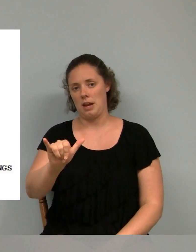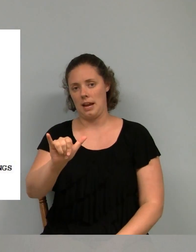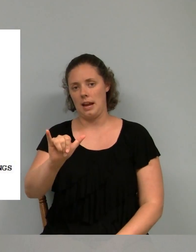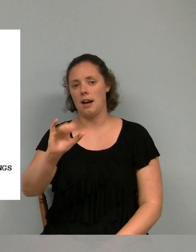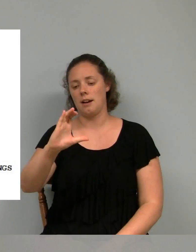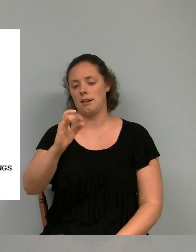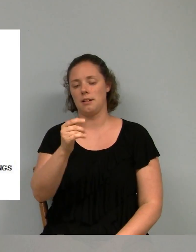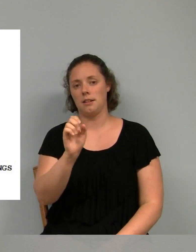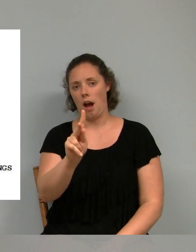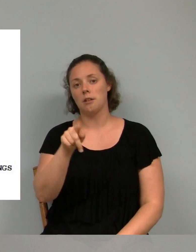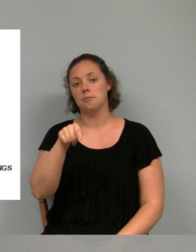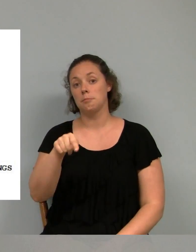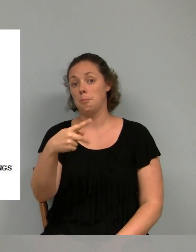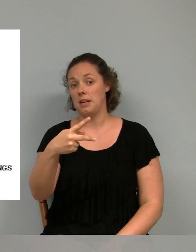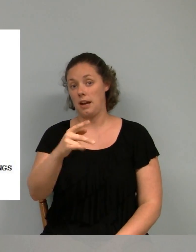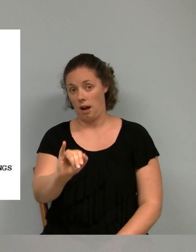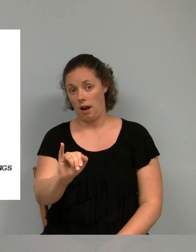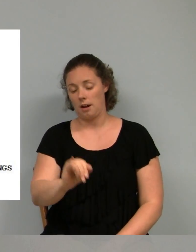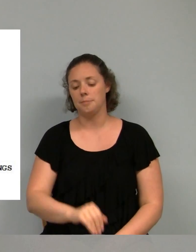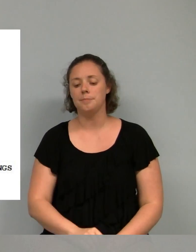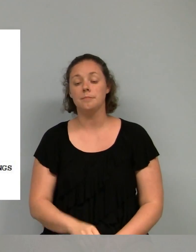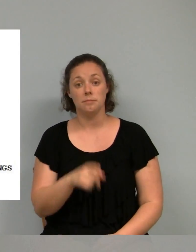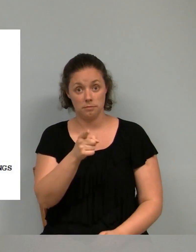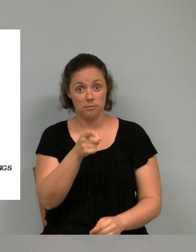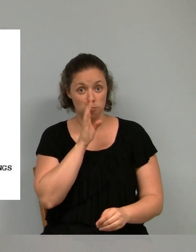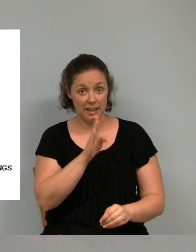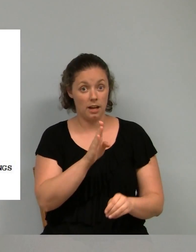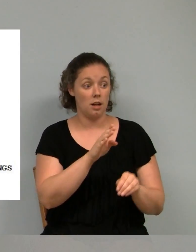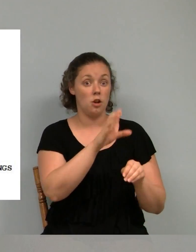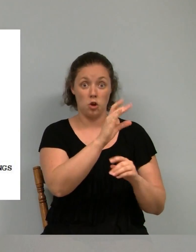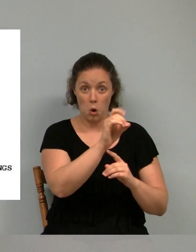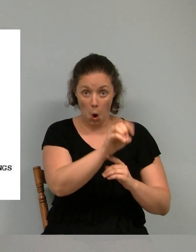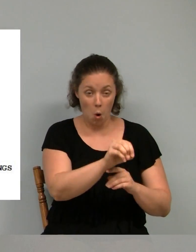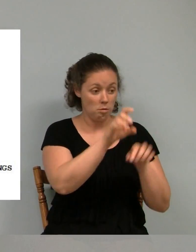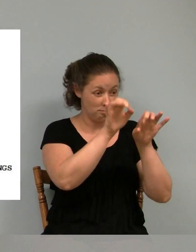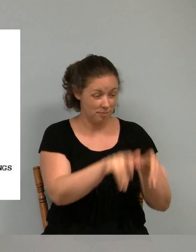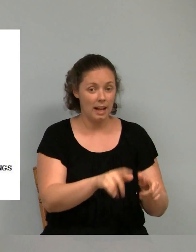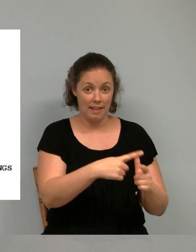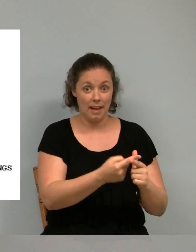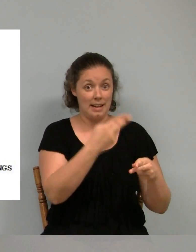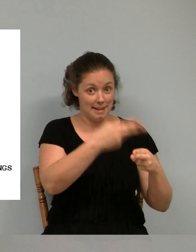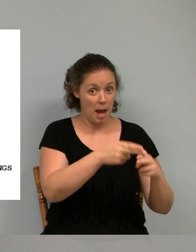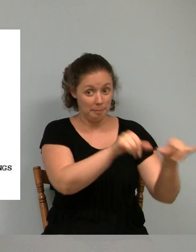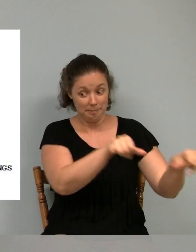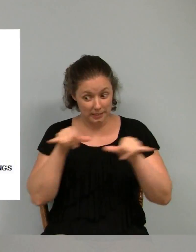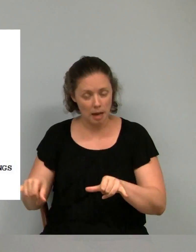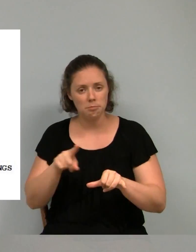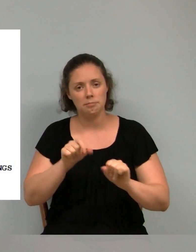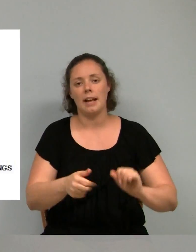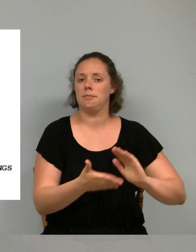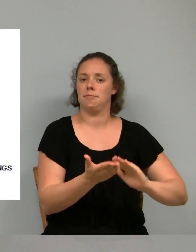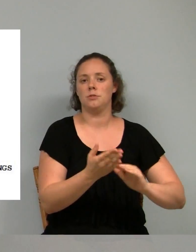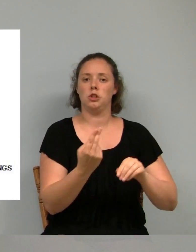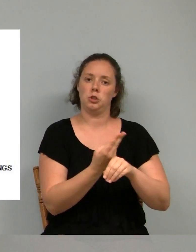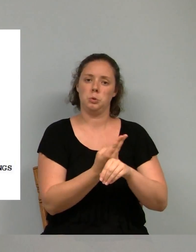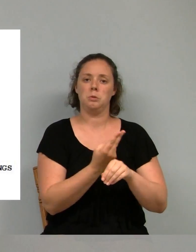binaryclock.py, and once you've coded it and named it the same way, it can be executed using the same command.